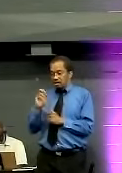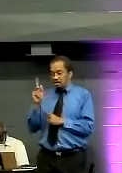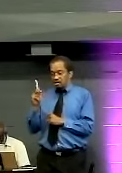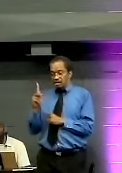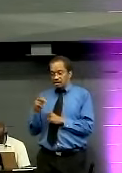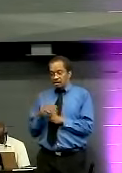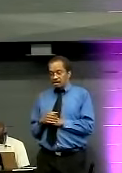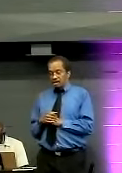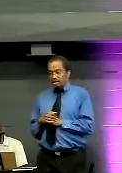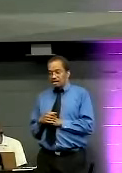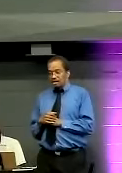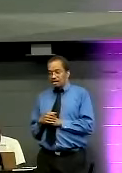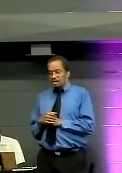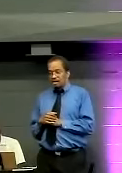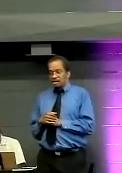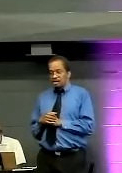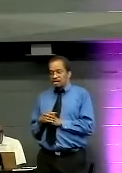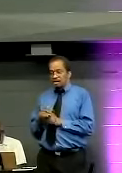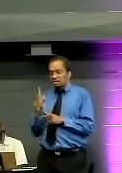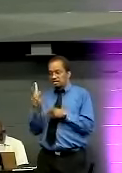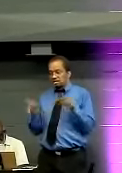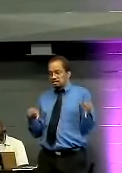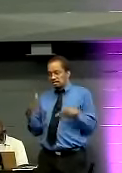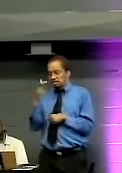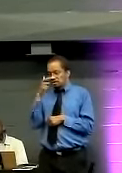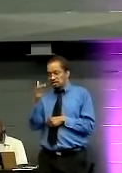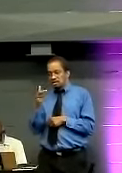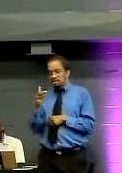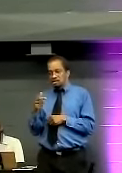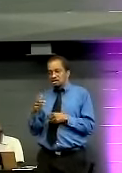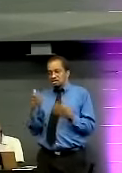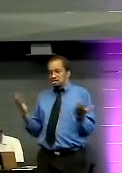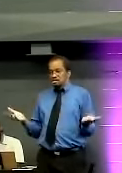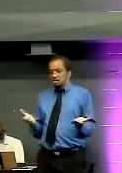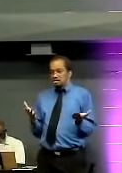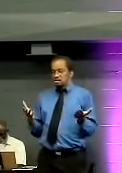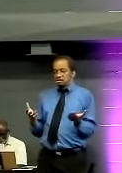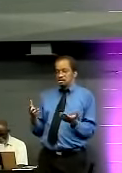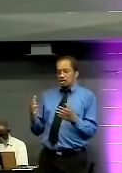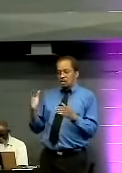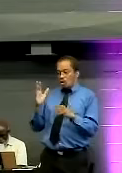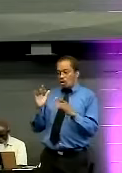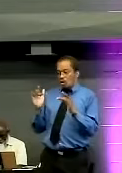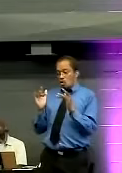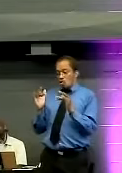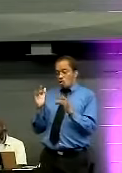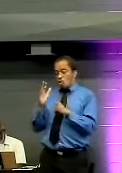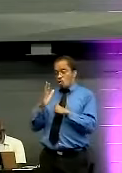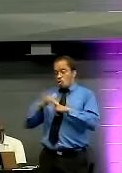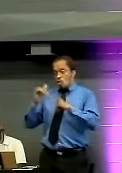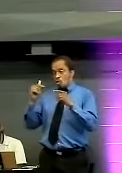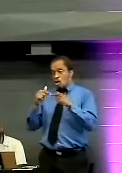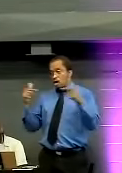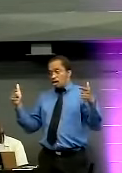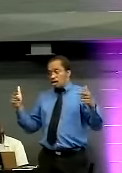All right. Listen, those who are watching in our intergalactic sanctuary, we thank you for worshiping with us. We simply